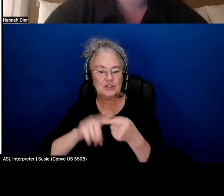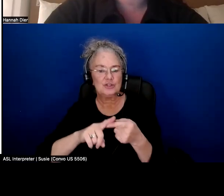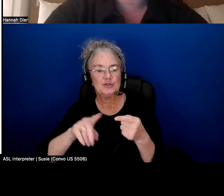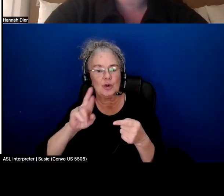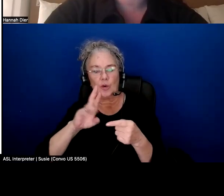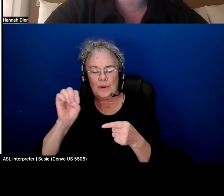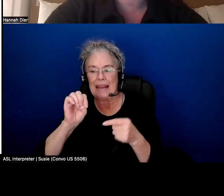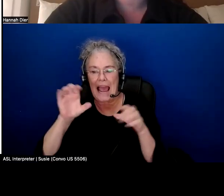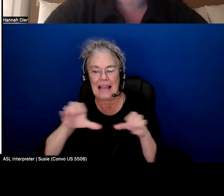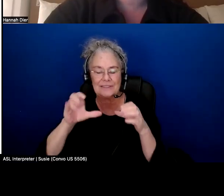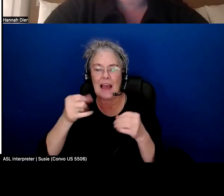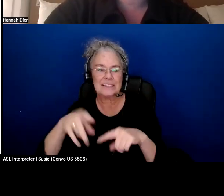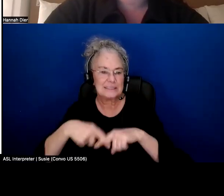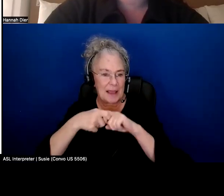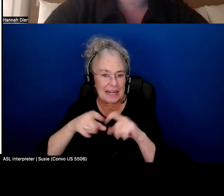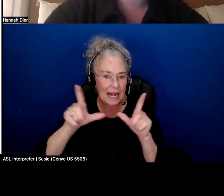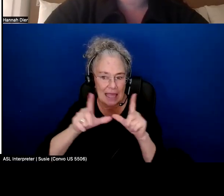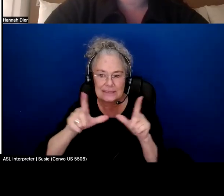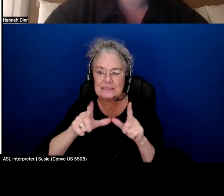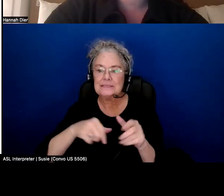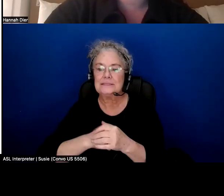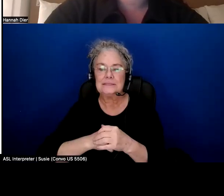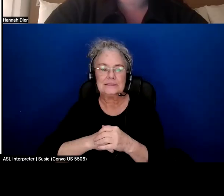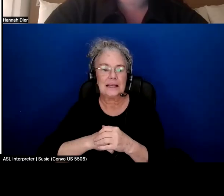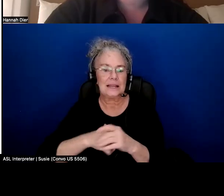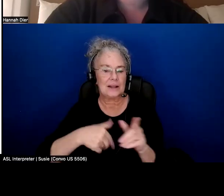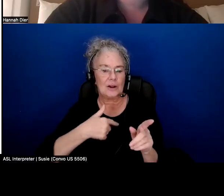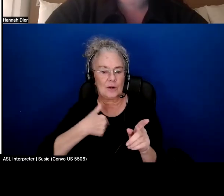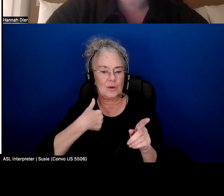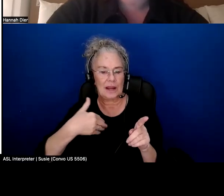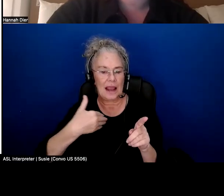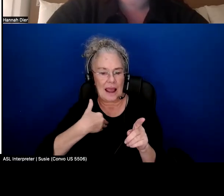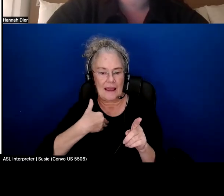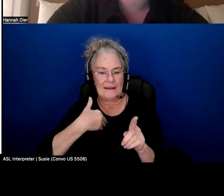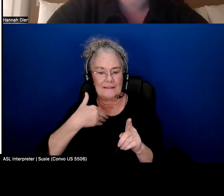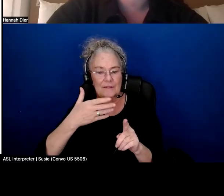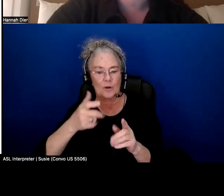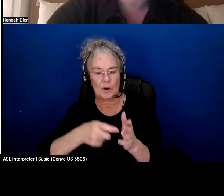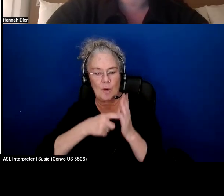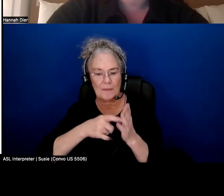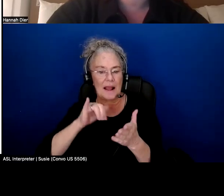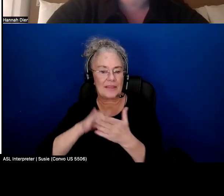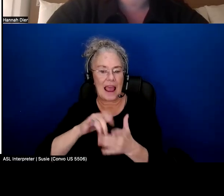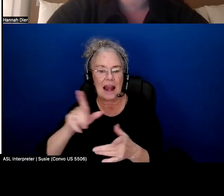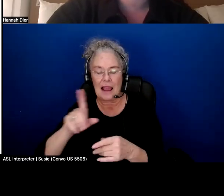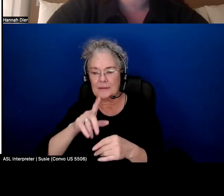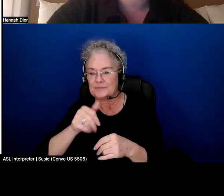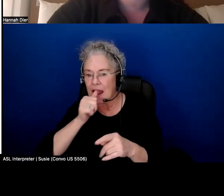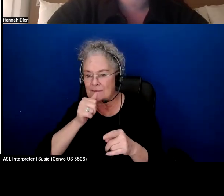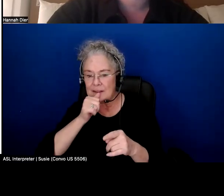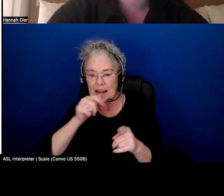of a suspended license. We have a requirement that confidential information has to